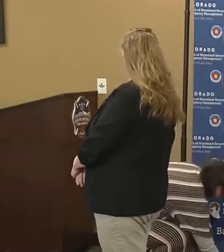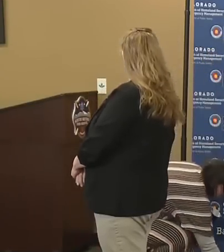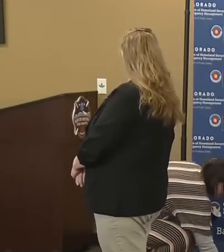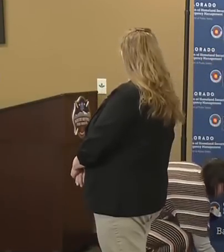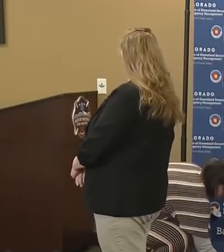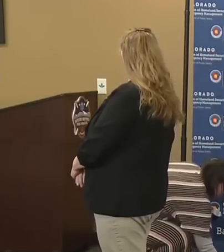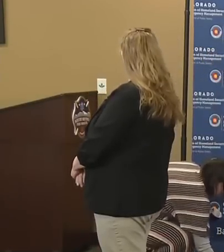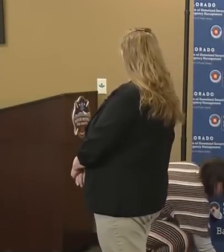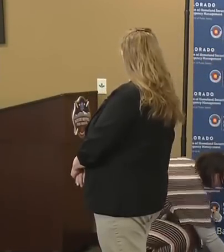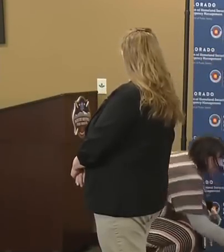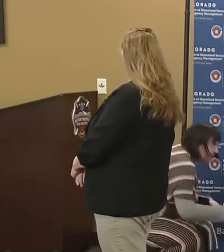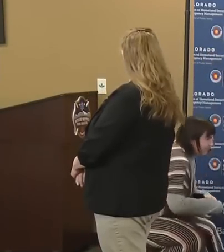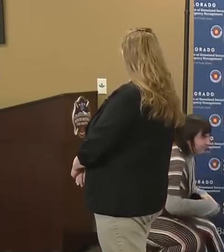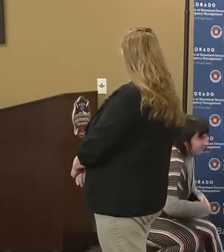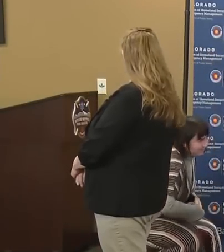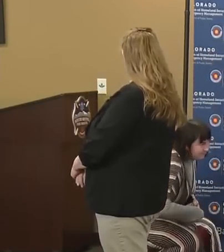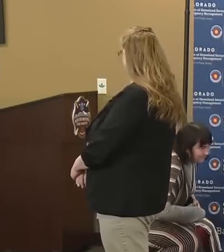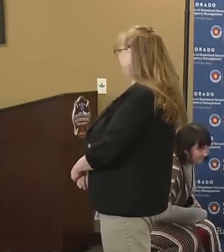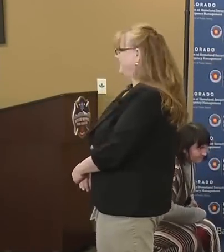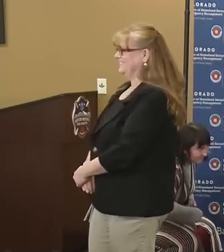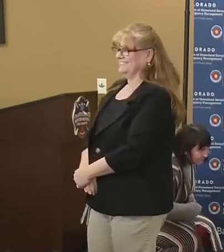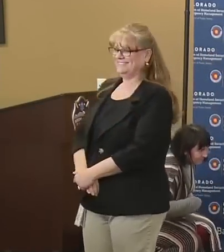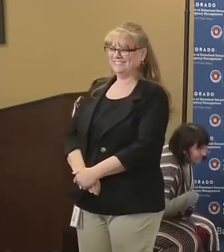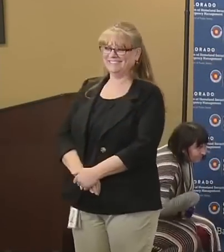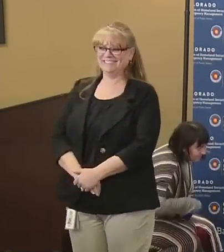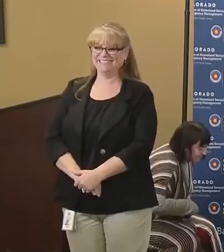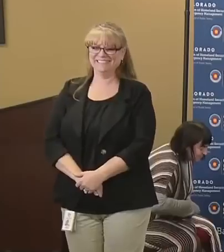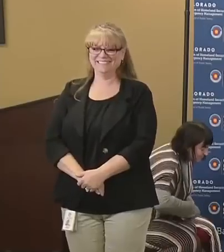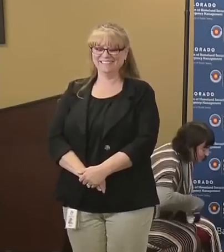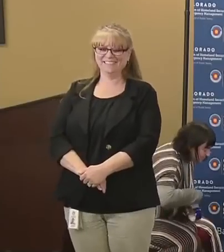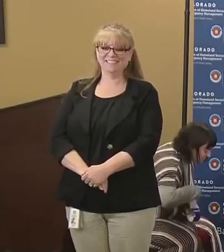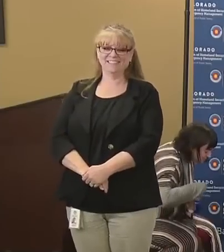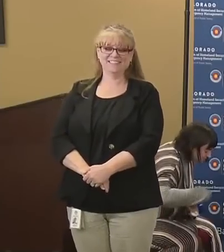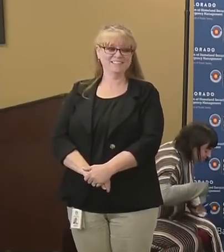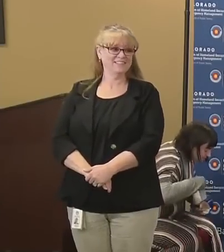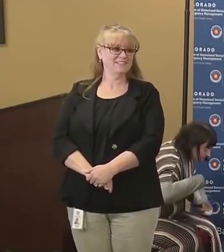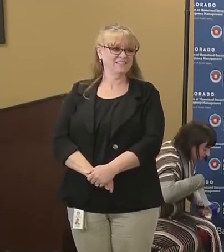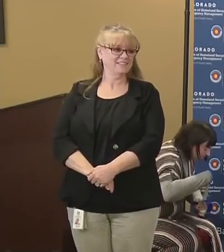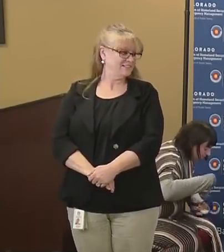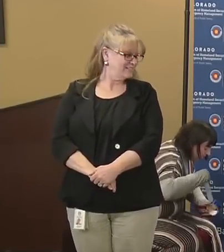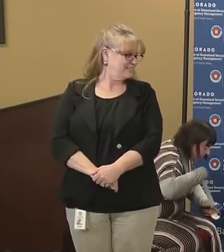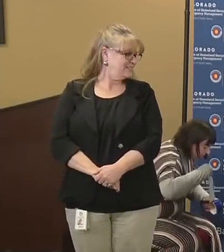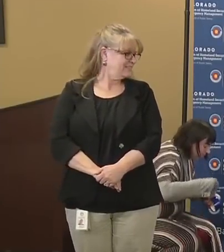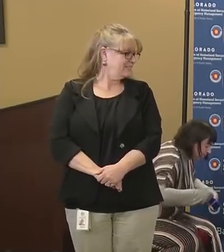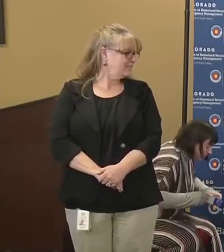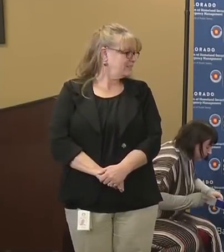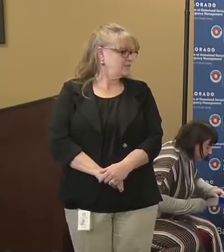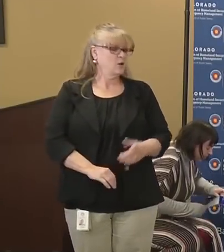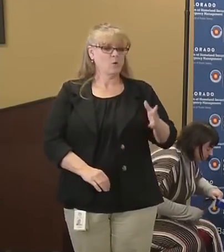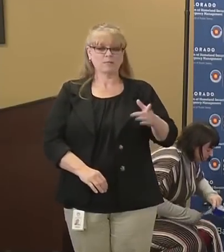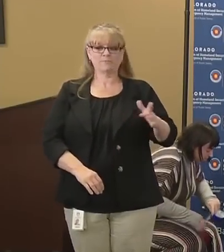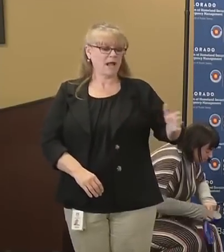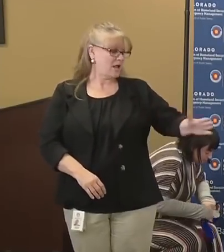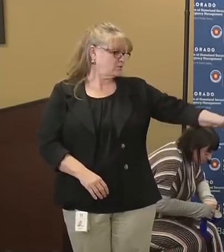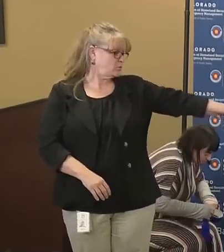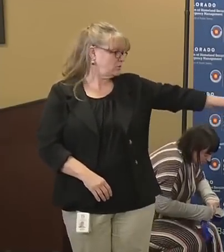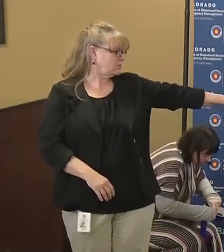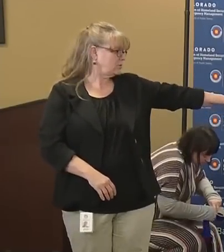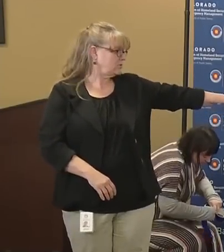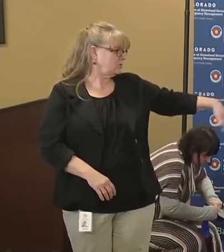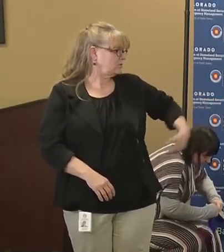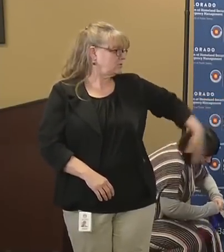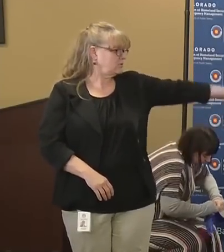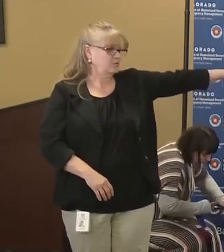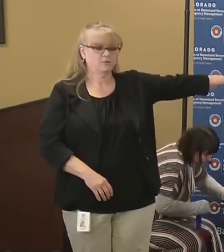talk. 5-minute zone, in which we expect Governor Polis, you're going to want to stay right here on top of everyone as we get in our coverage of this